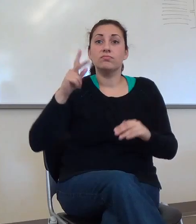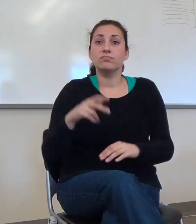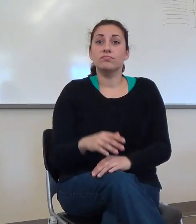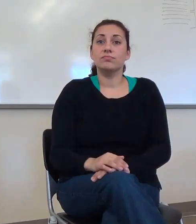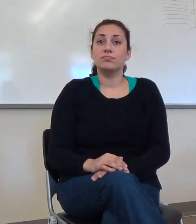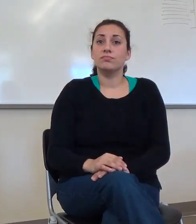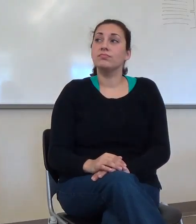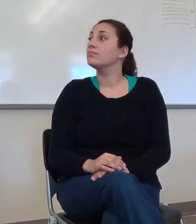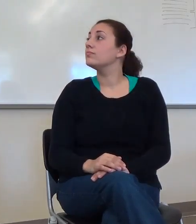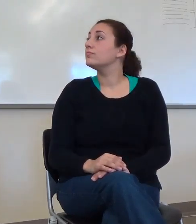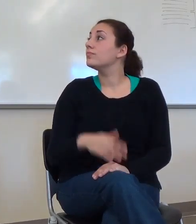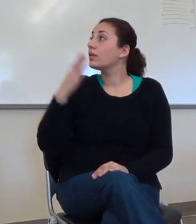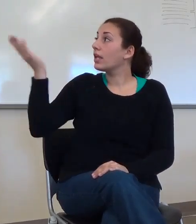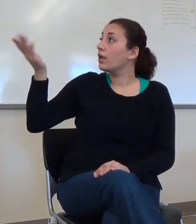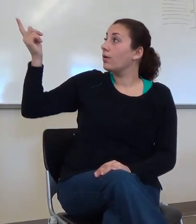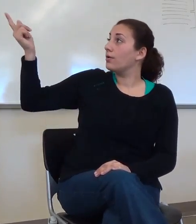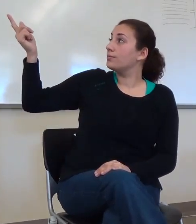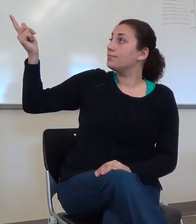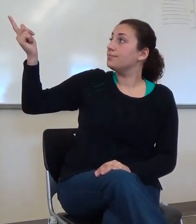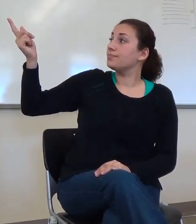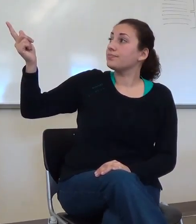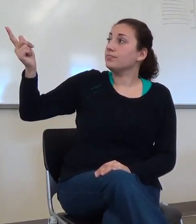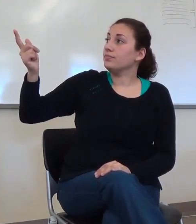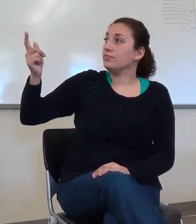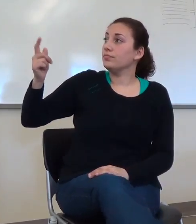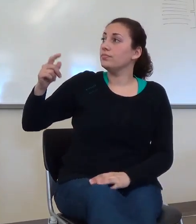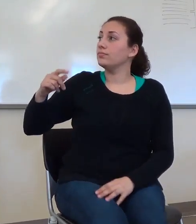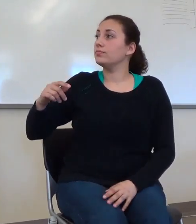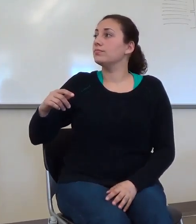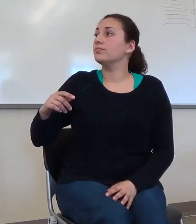They create, here's the next step.